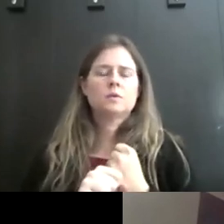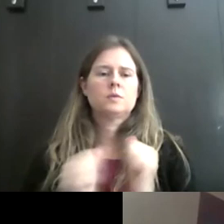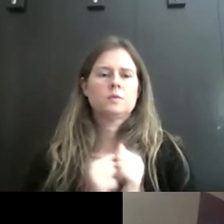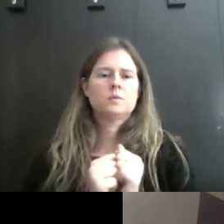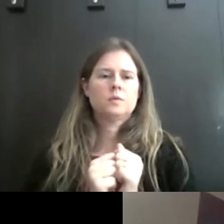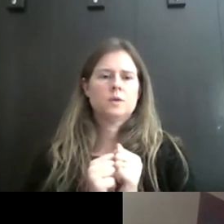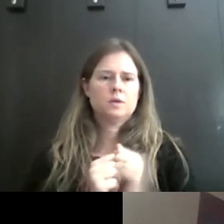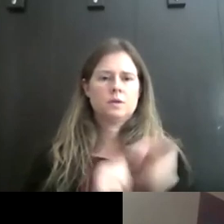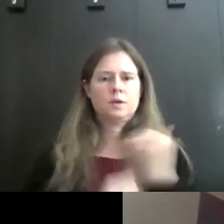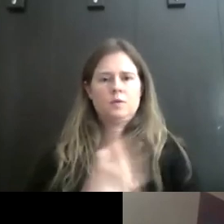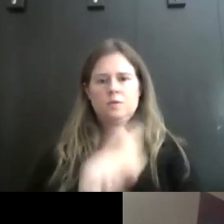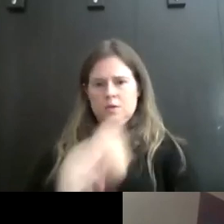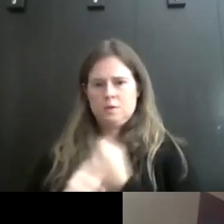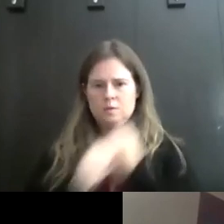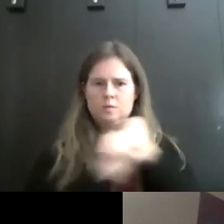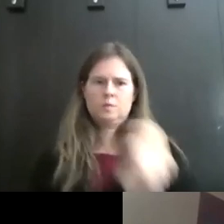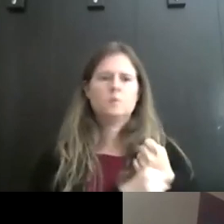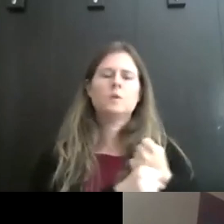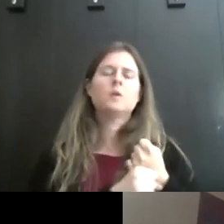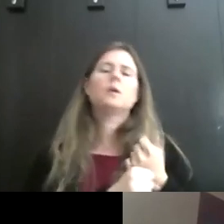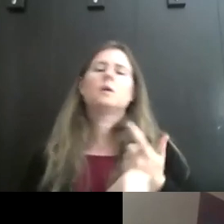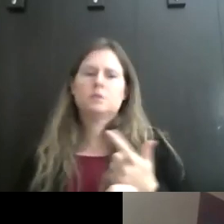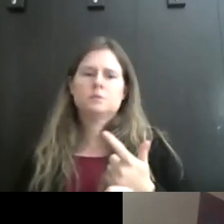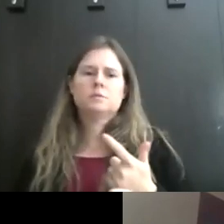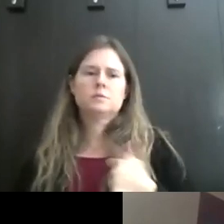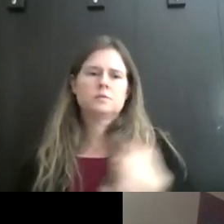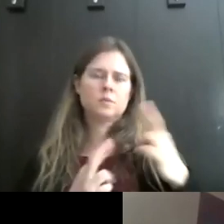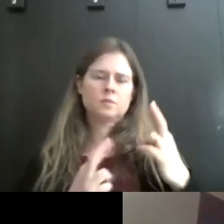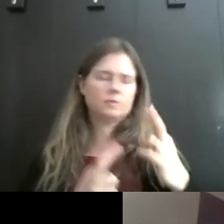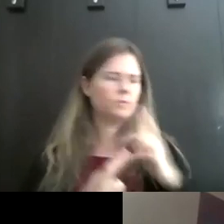So, as I said, it's something I'm extremely proud of.